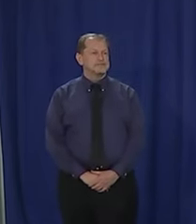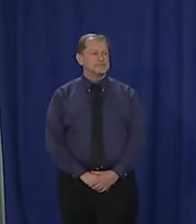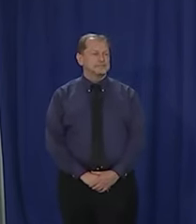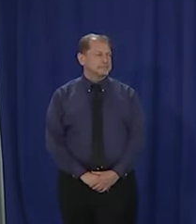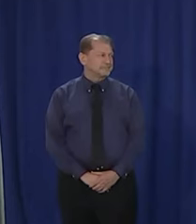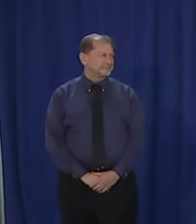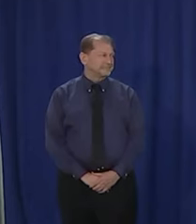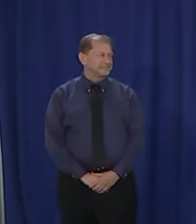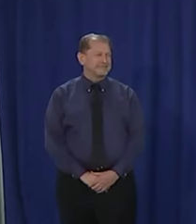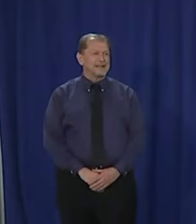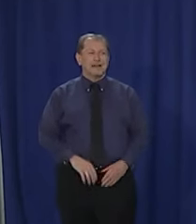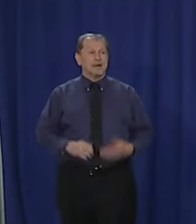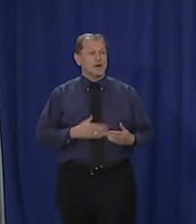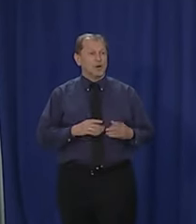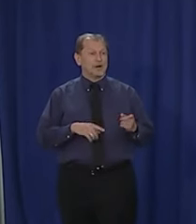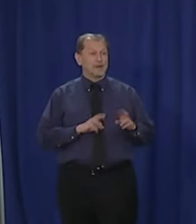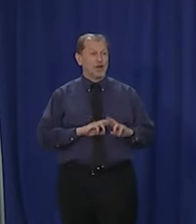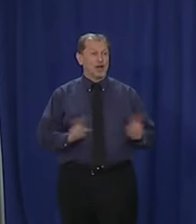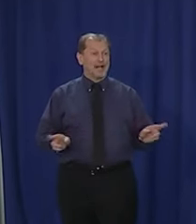Whenever you're ready.